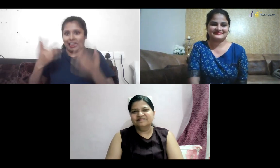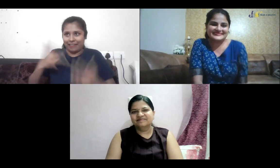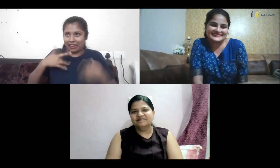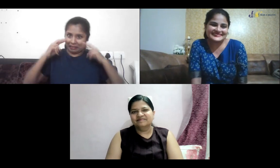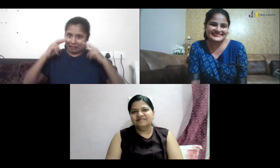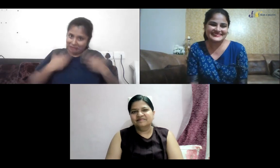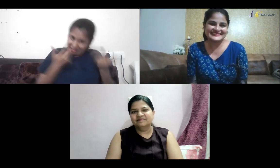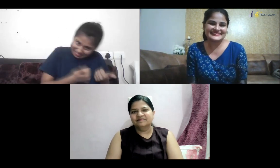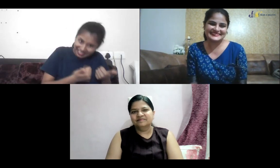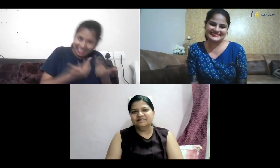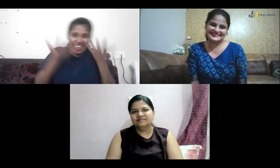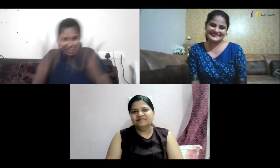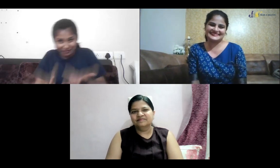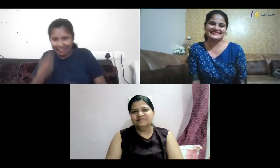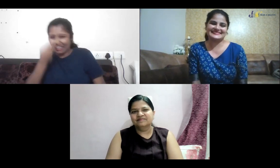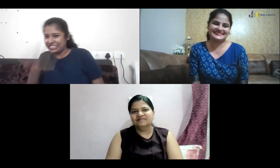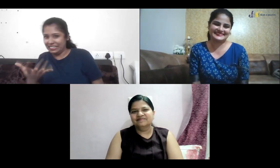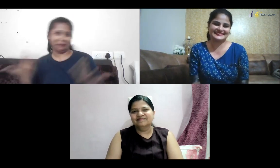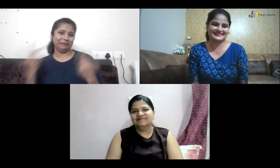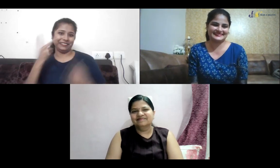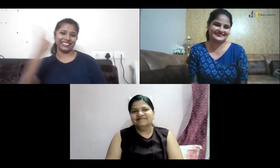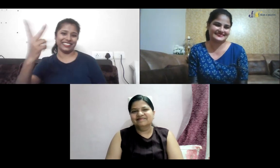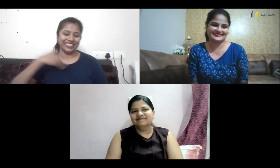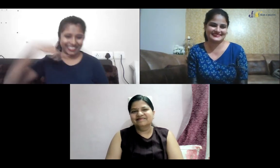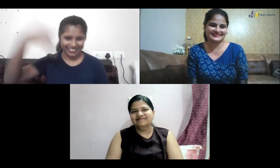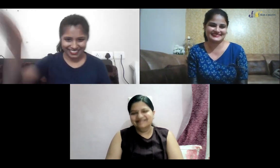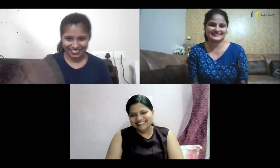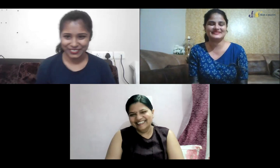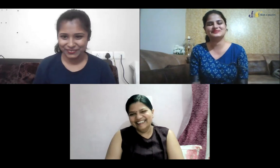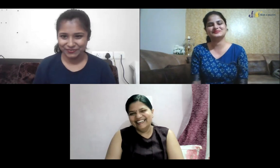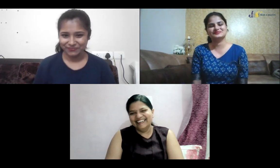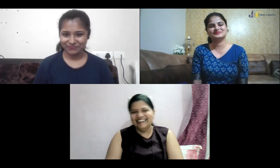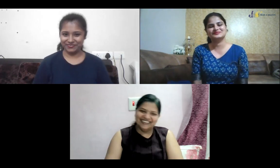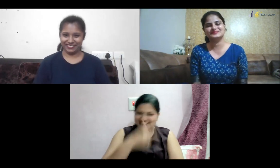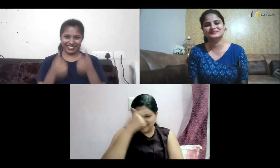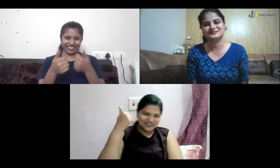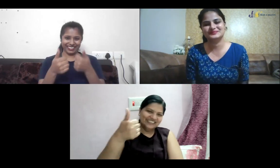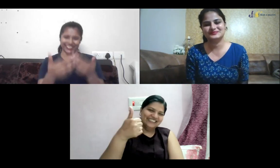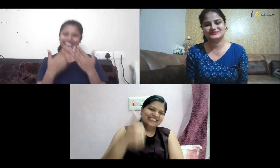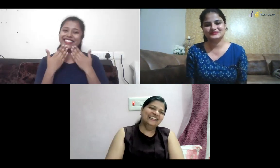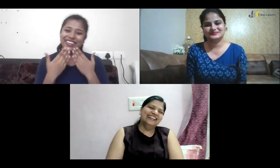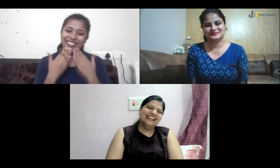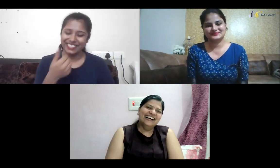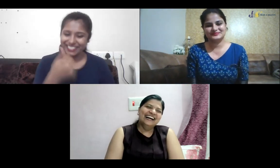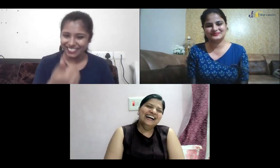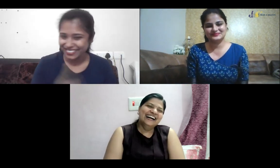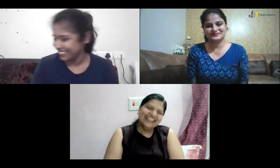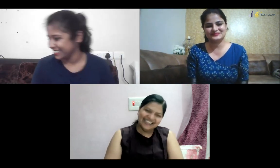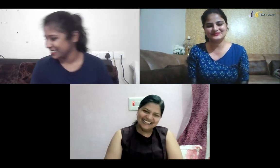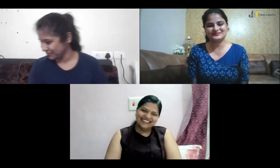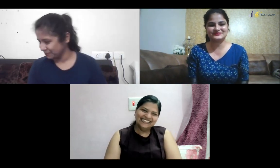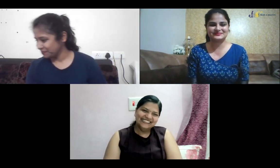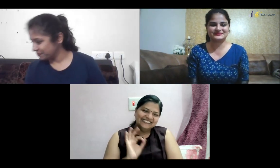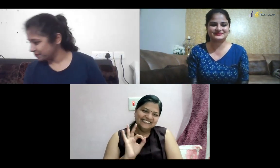So in future, I will see that responsibility is heavy for me. So in future, we'll see. Good So-